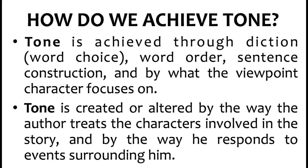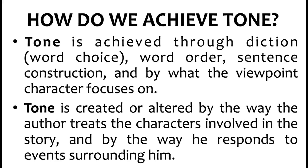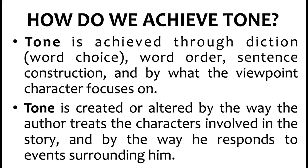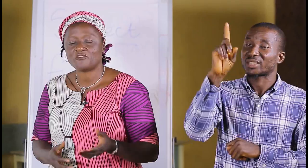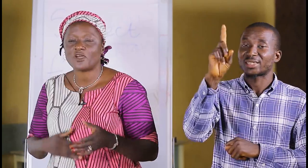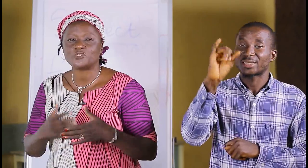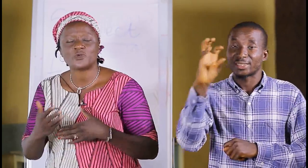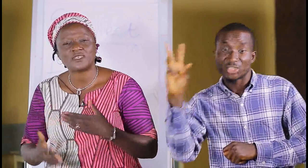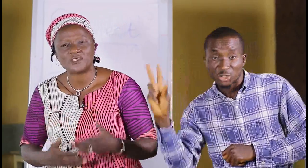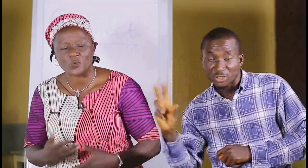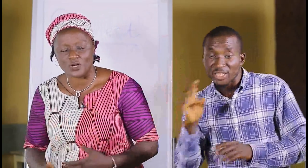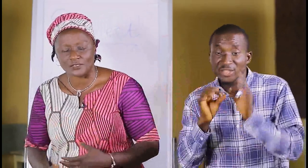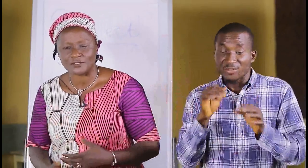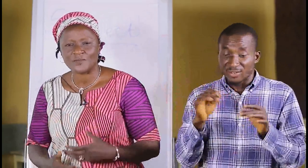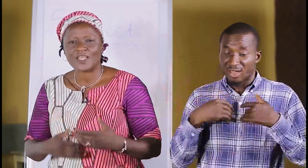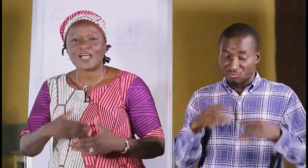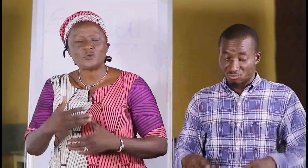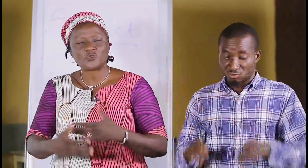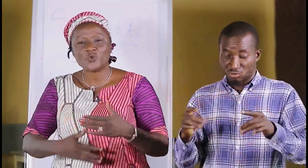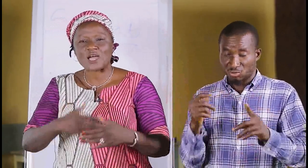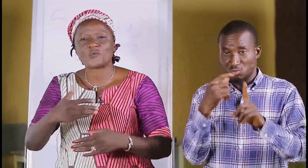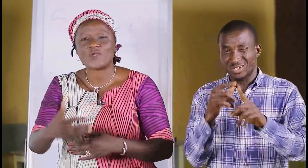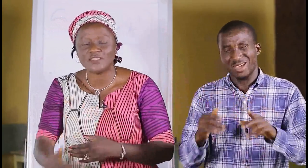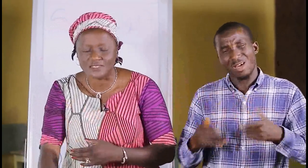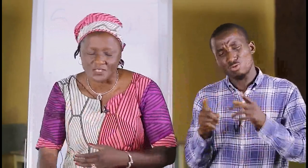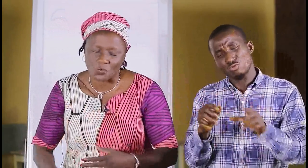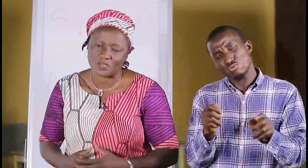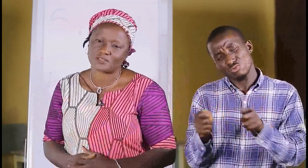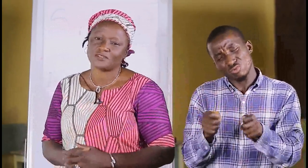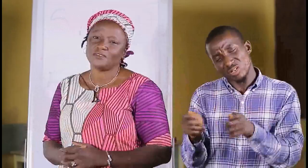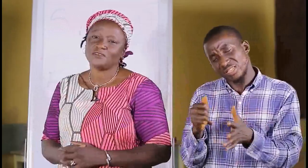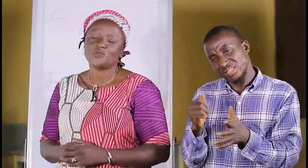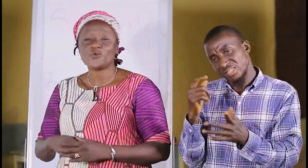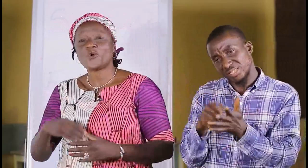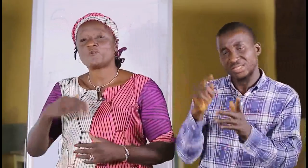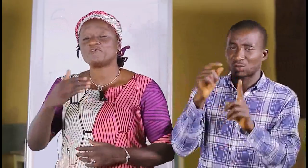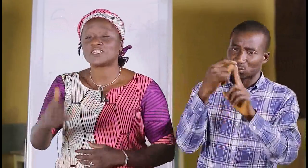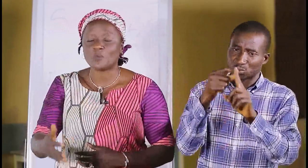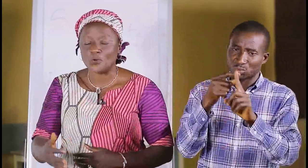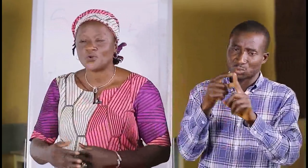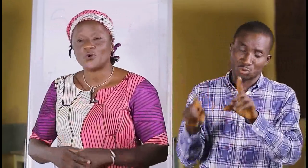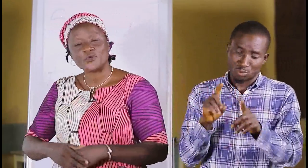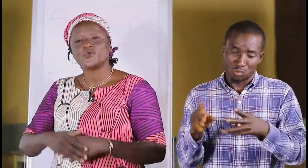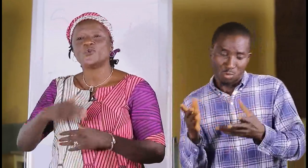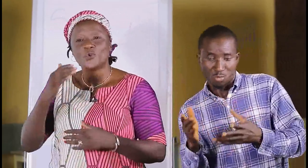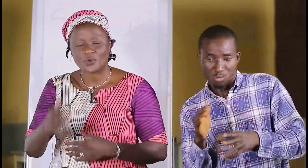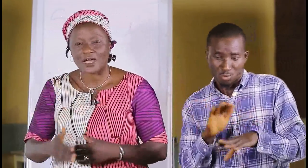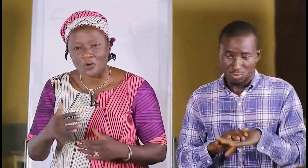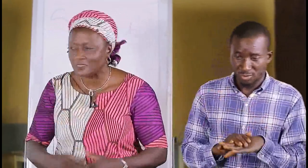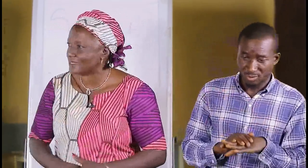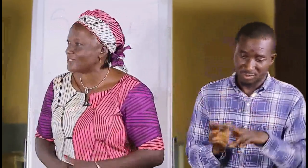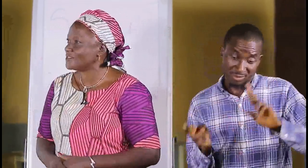word order. If you have chosen the word, how do you arrange these words? Do you go on reverse mode or you